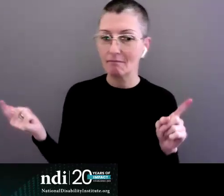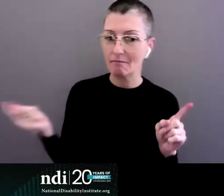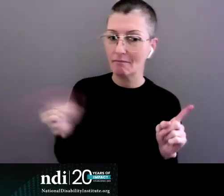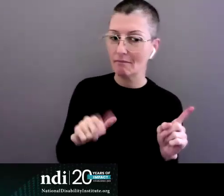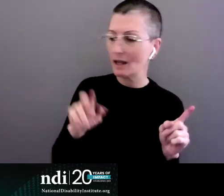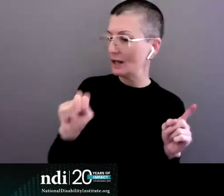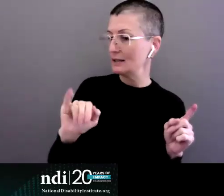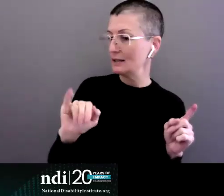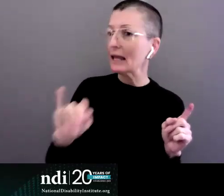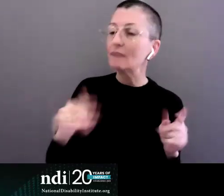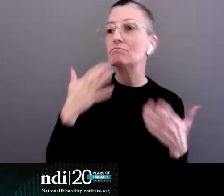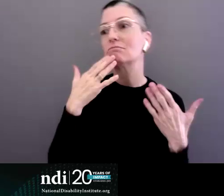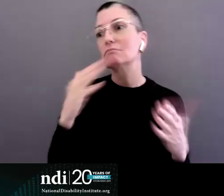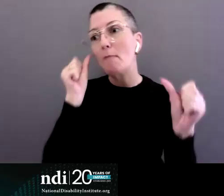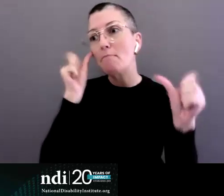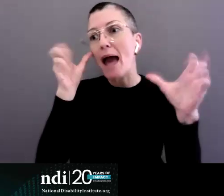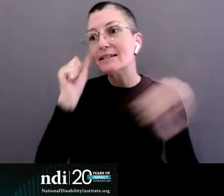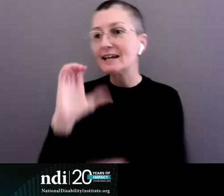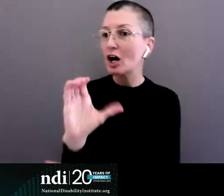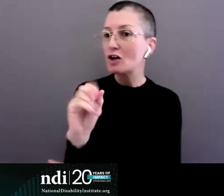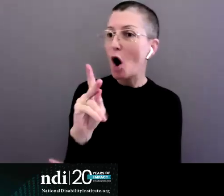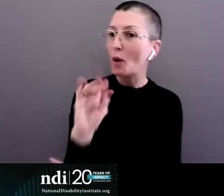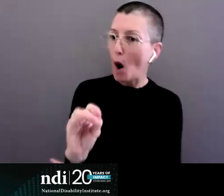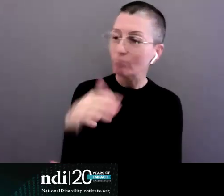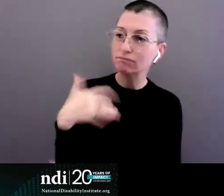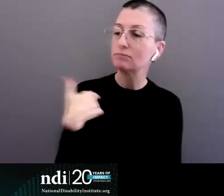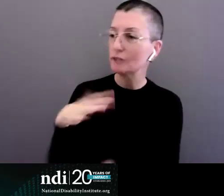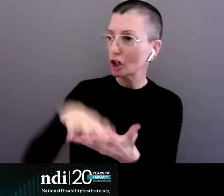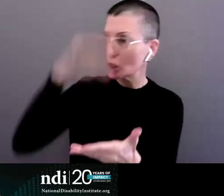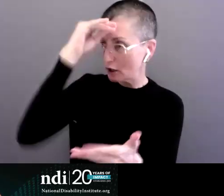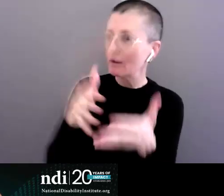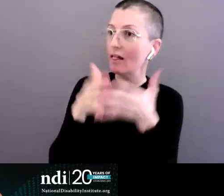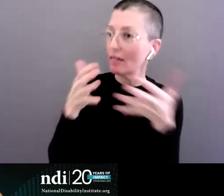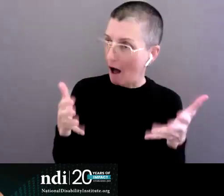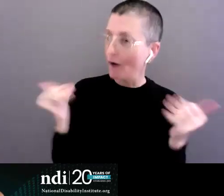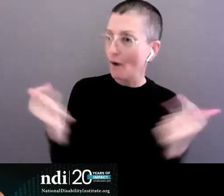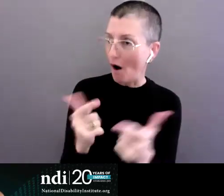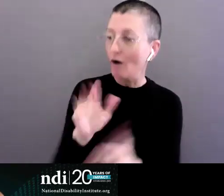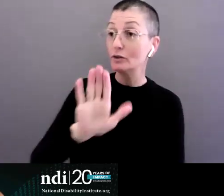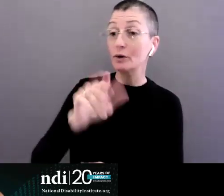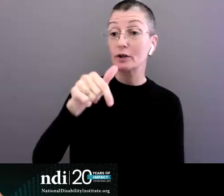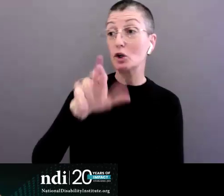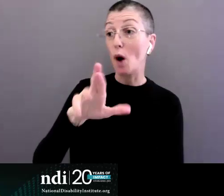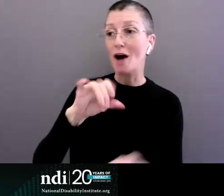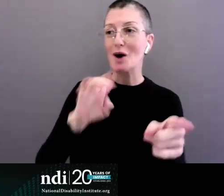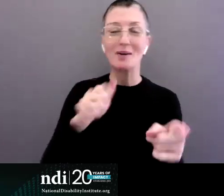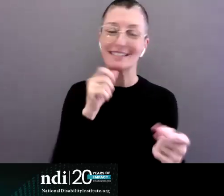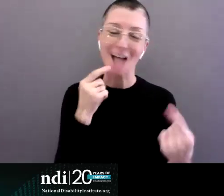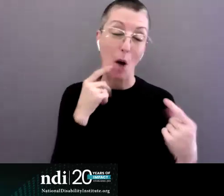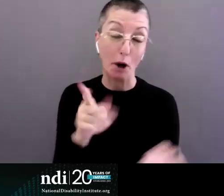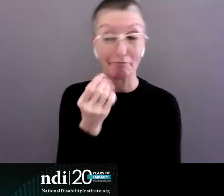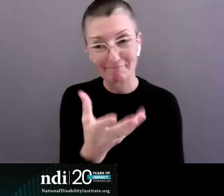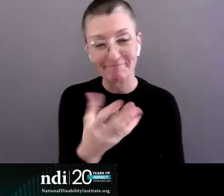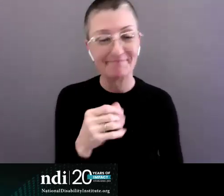Coco. I think we all learned a lot. I know I certainly did. And no, your QR code does not work. So just so